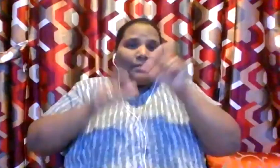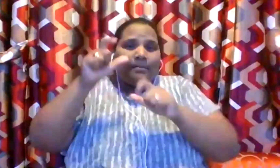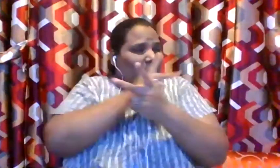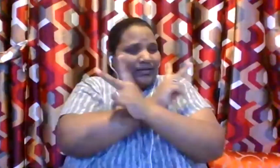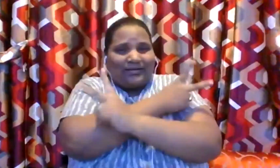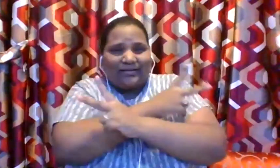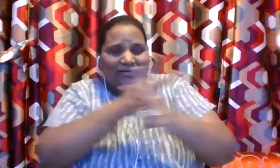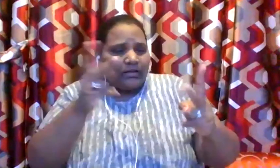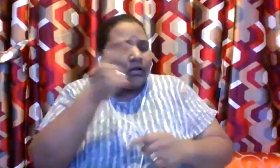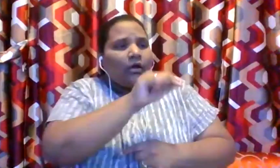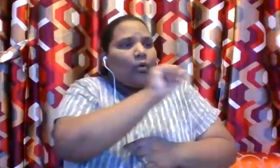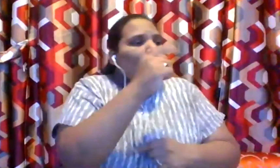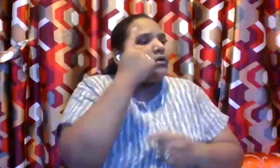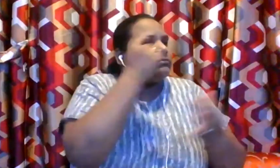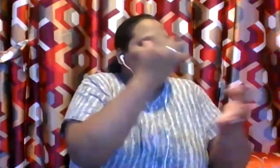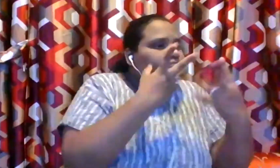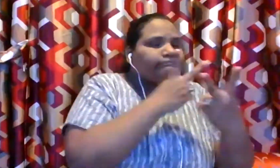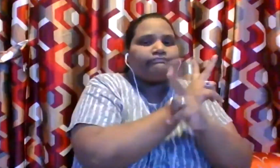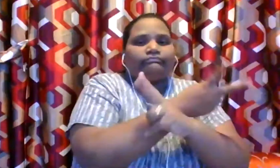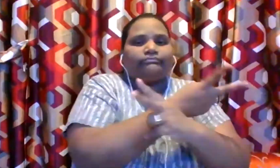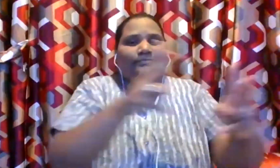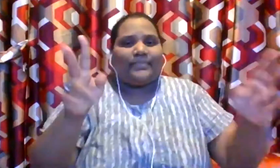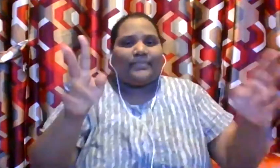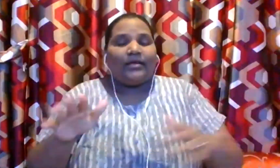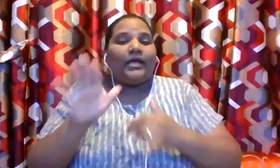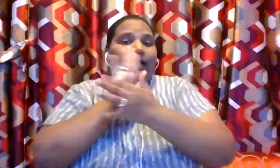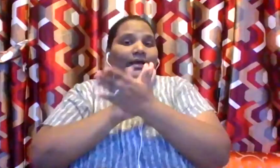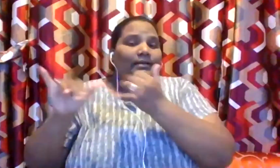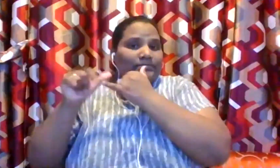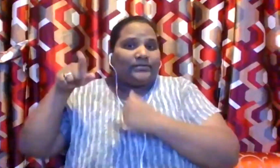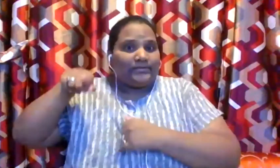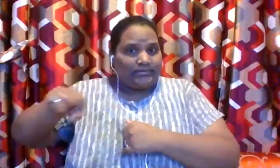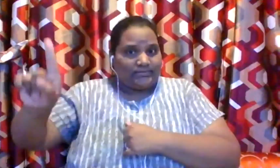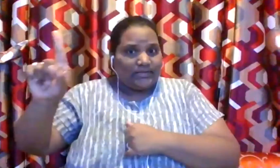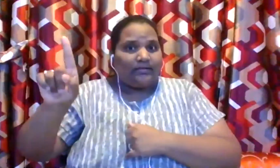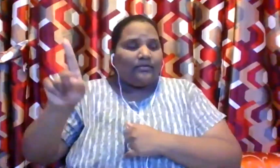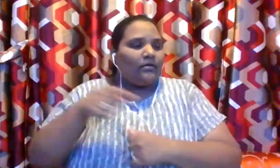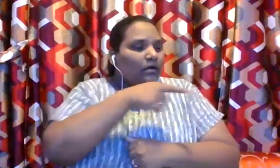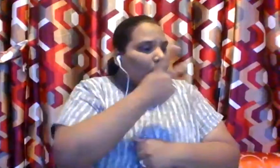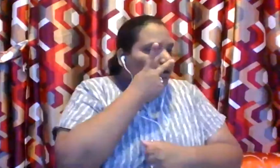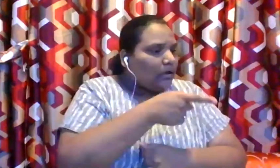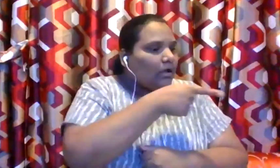intelligence. Therefore, Krishna sends his representatives depending on what time it